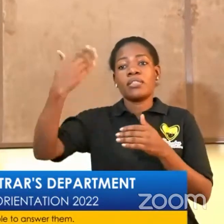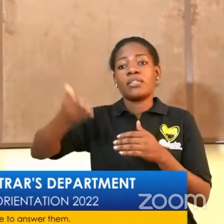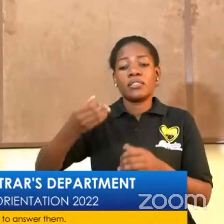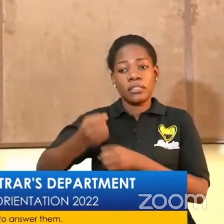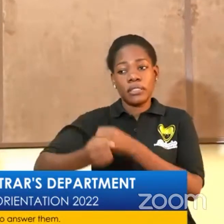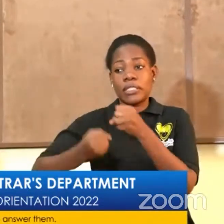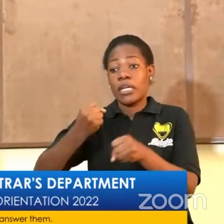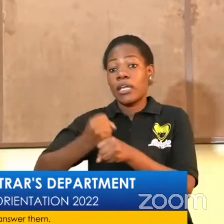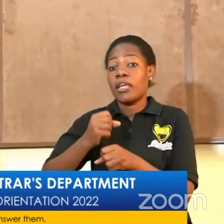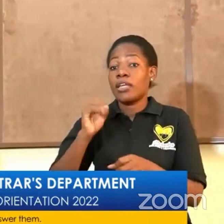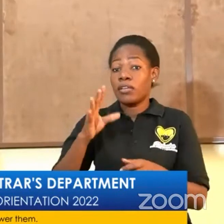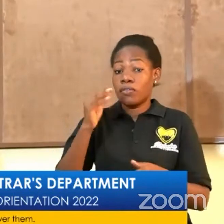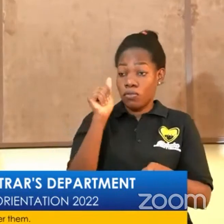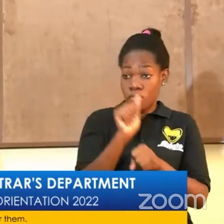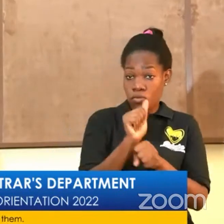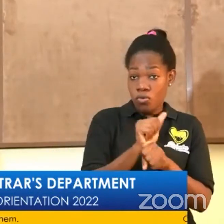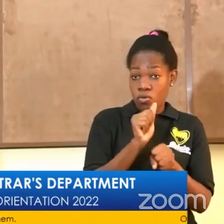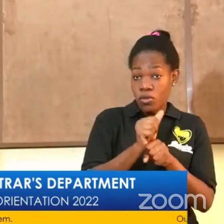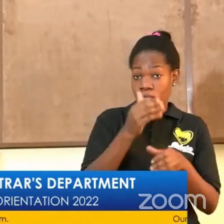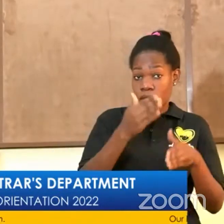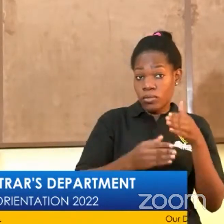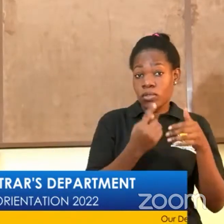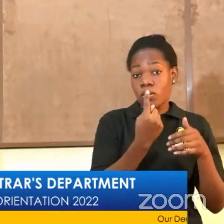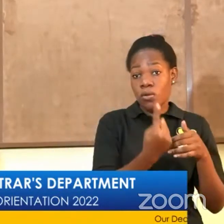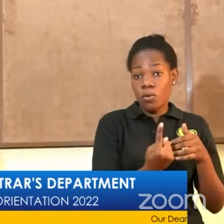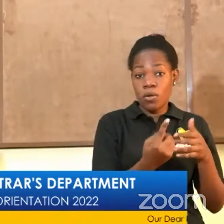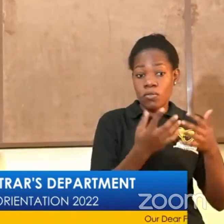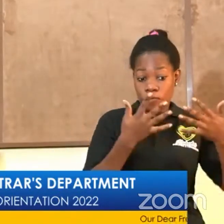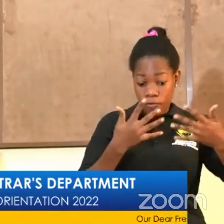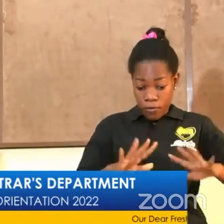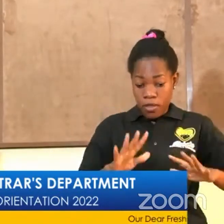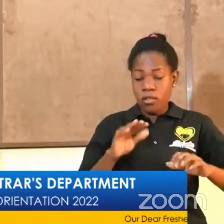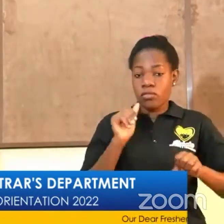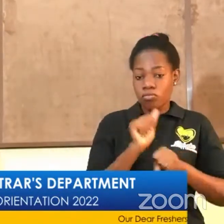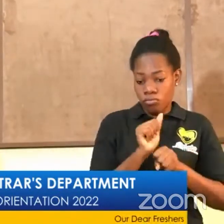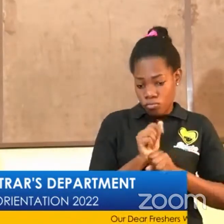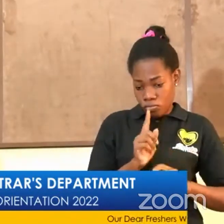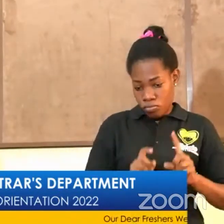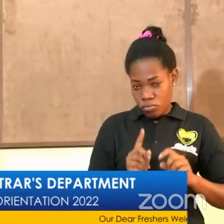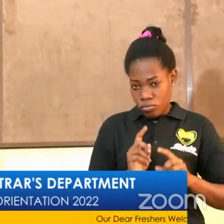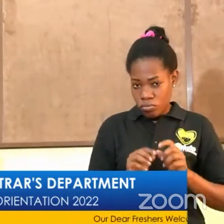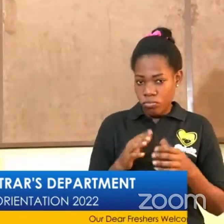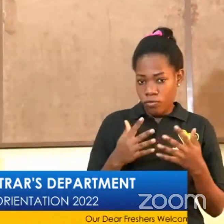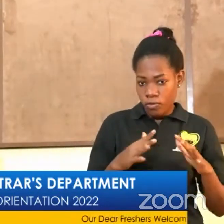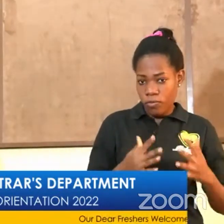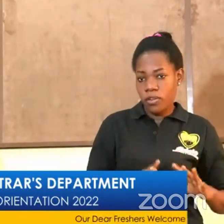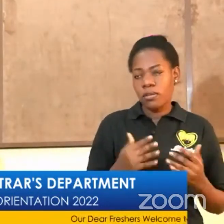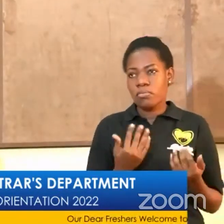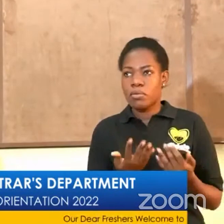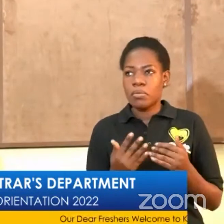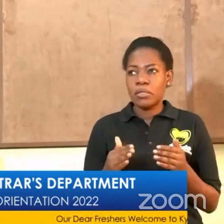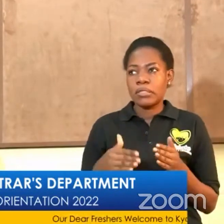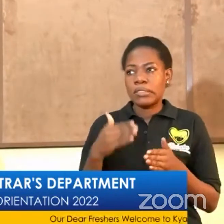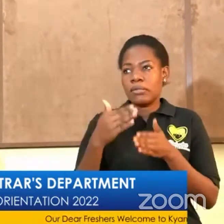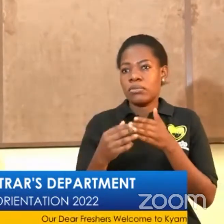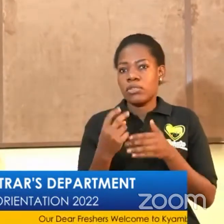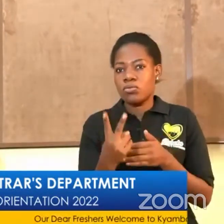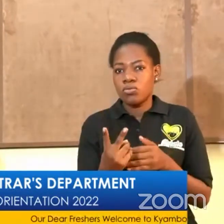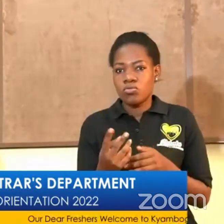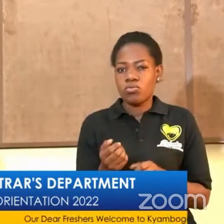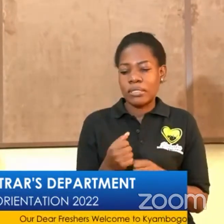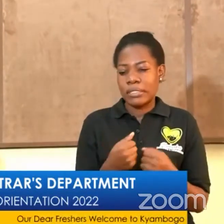and complete, sit the papers, and you have challenges in semester 2, and you write